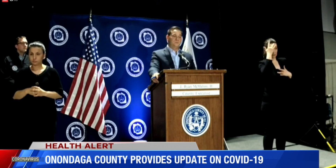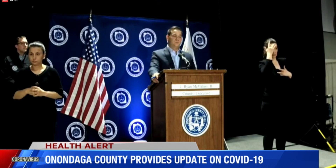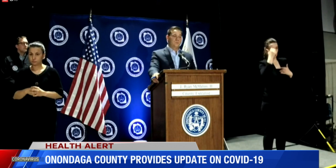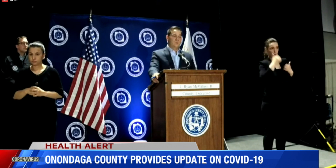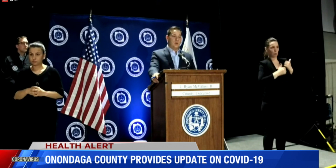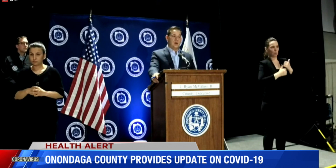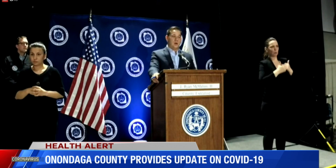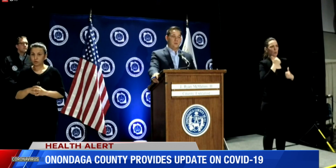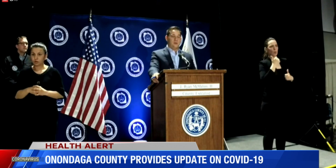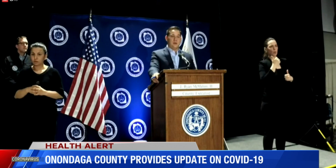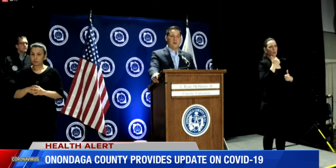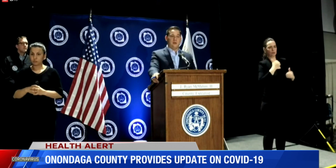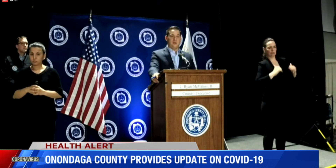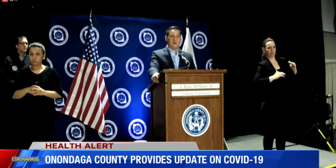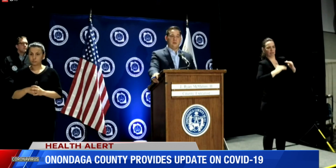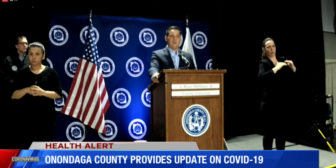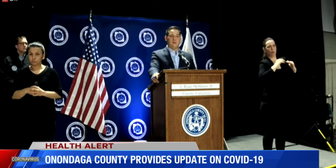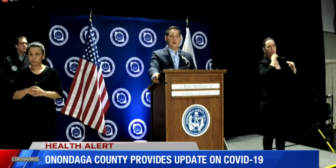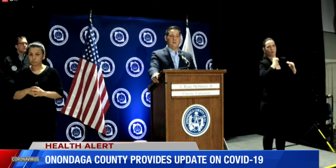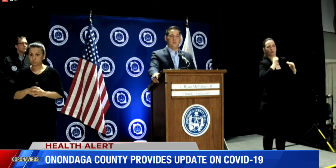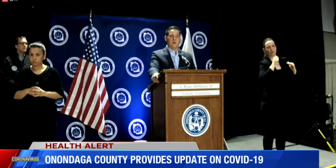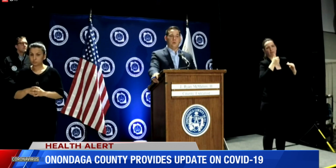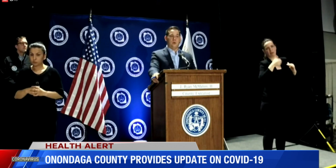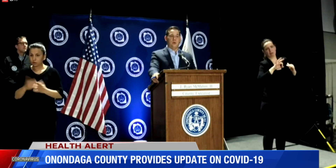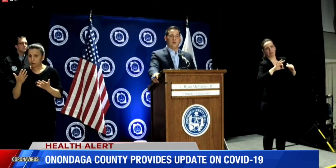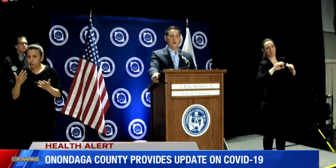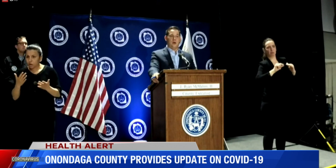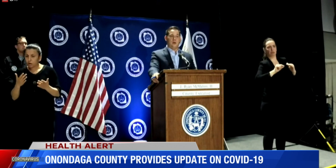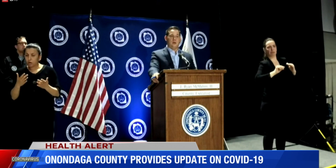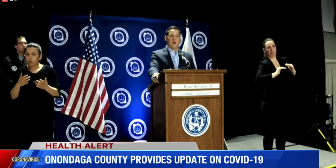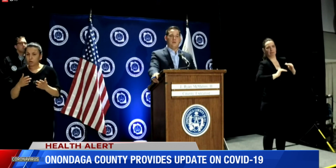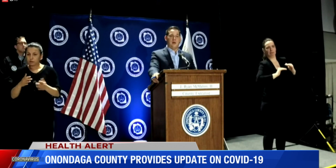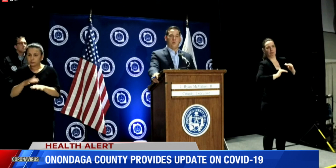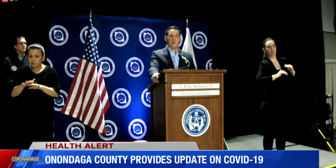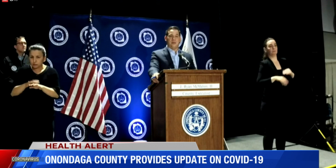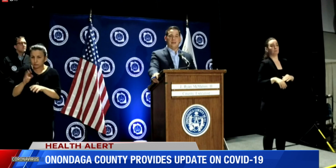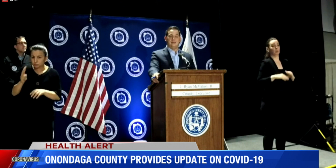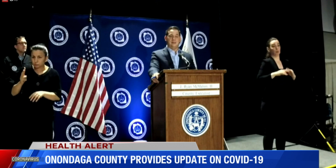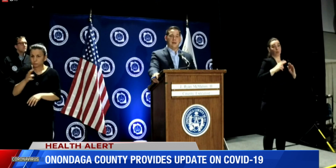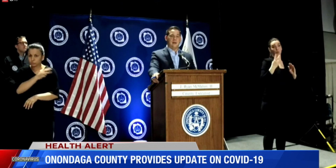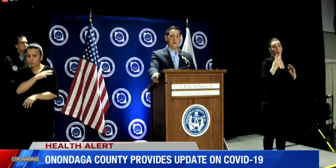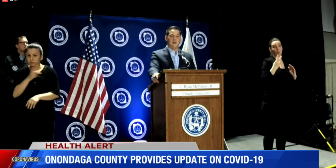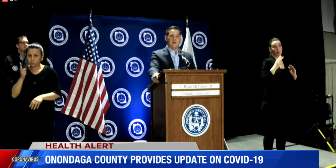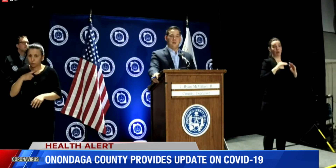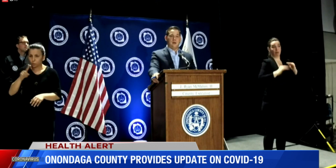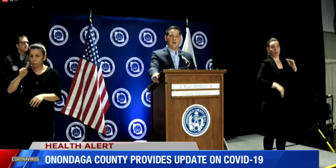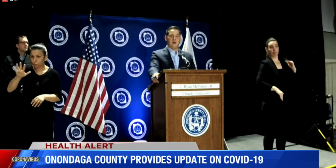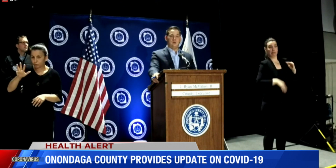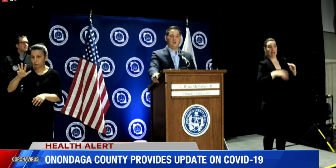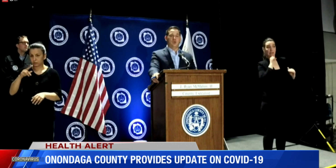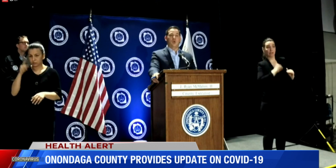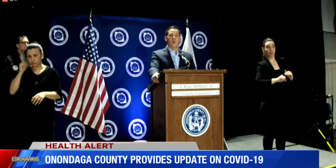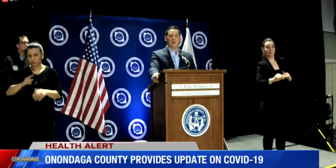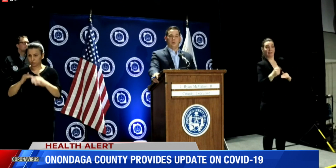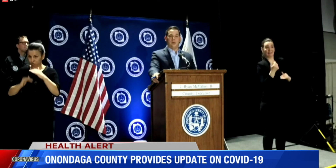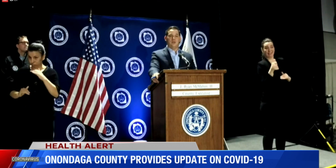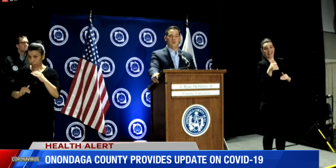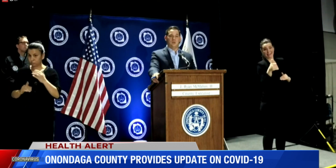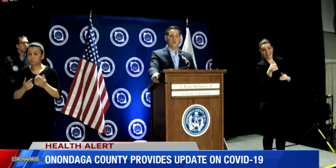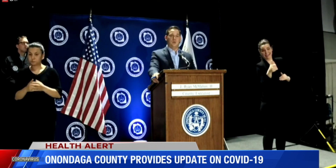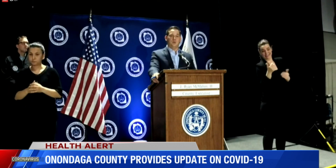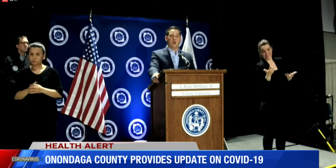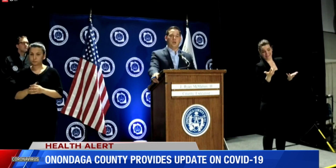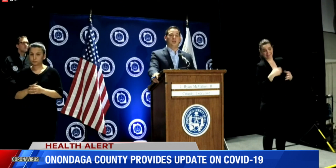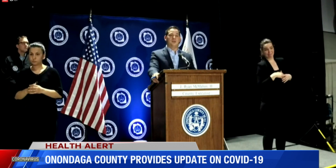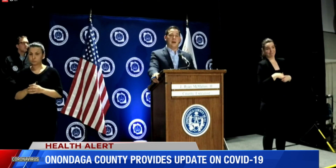10, and that they were none of them were related to any school